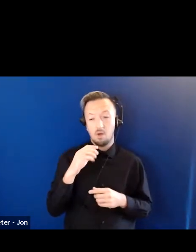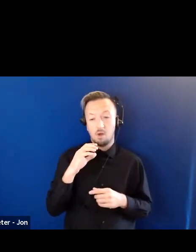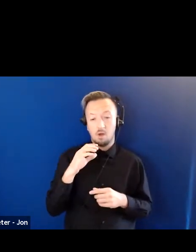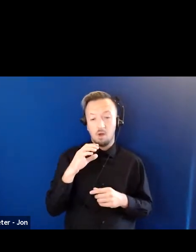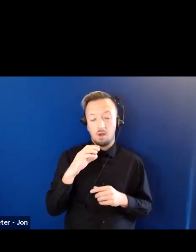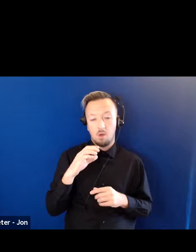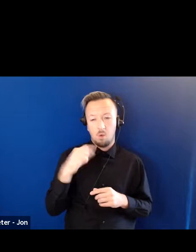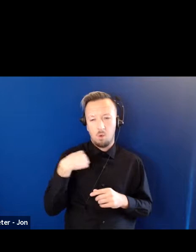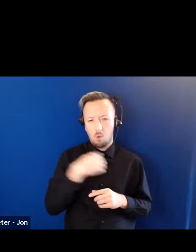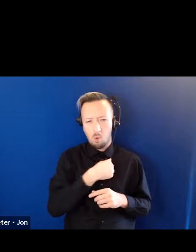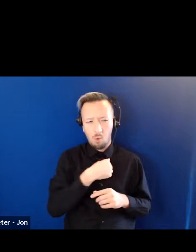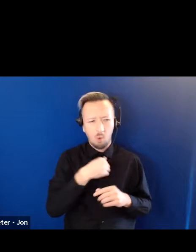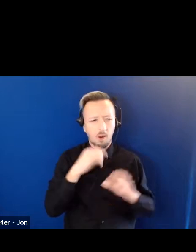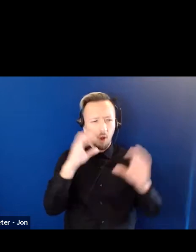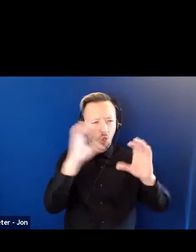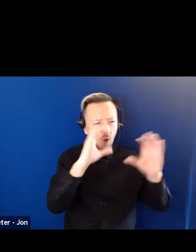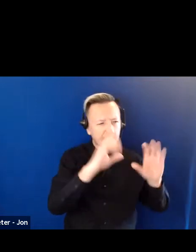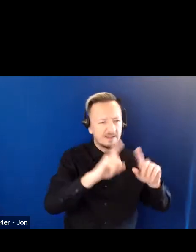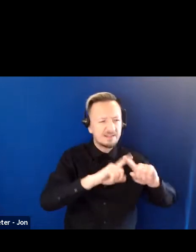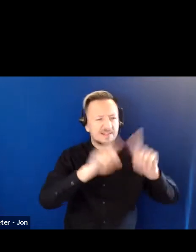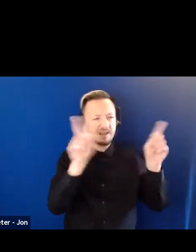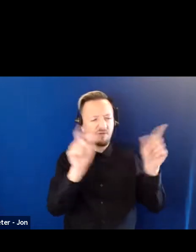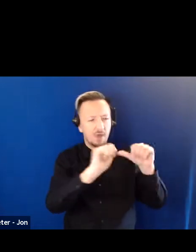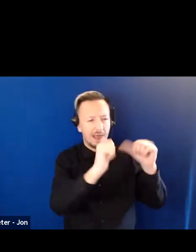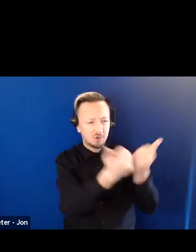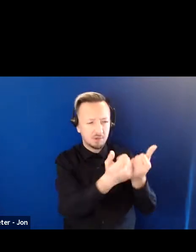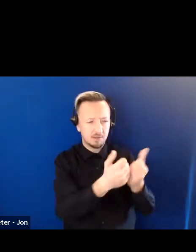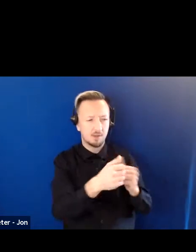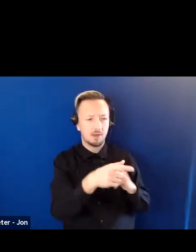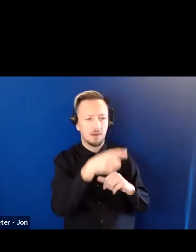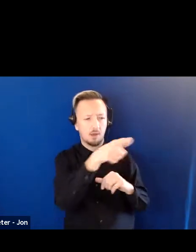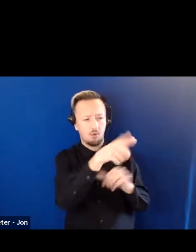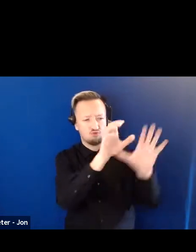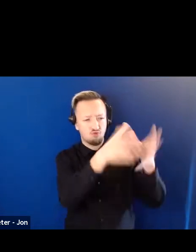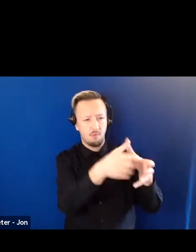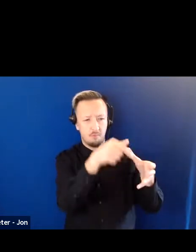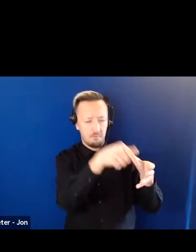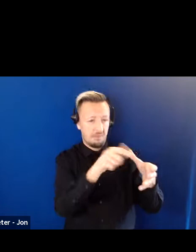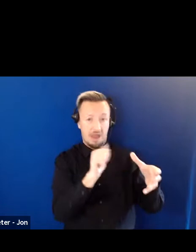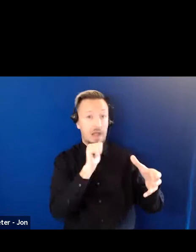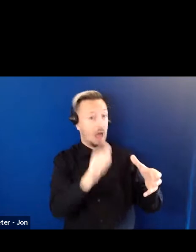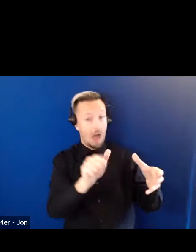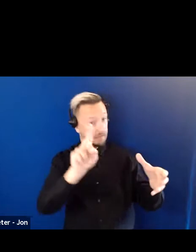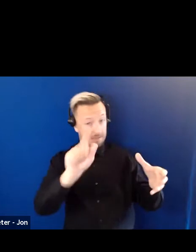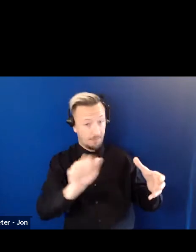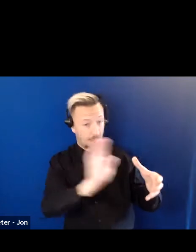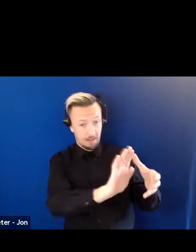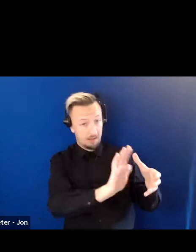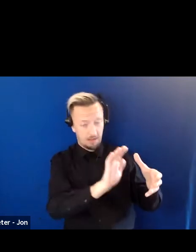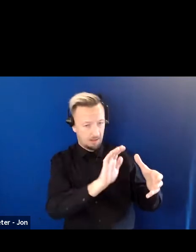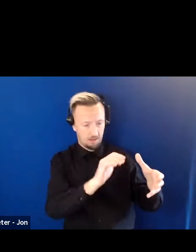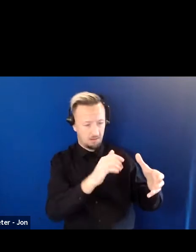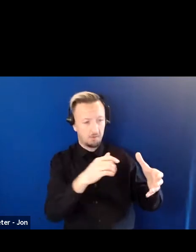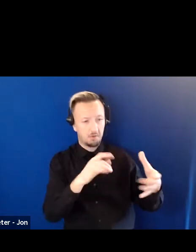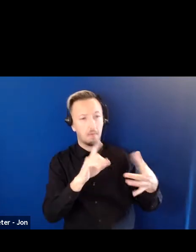that have absolutely nothing to do with disability. We found that is very helpful to us